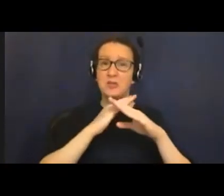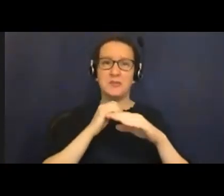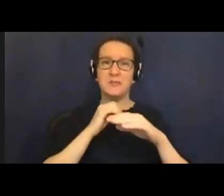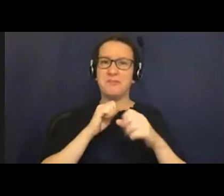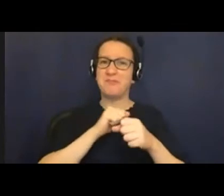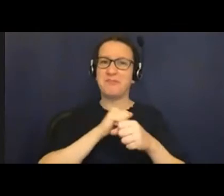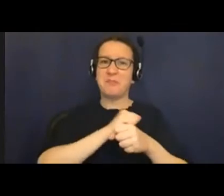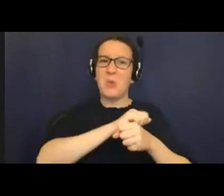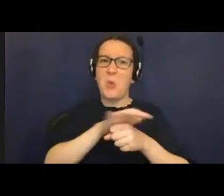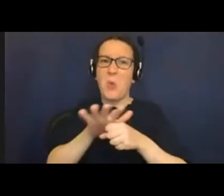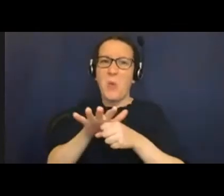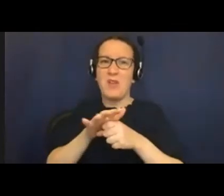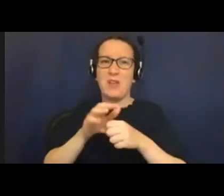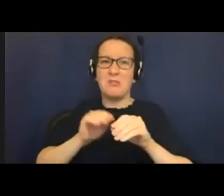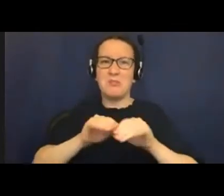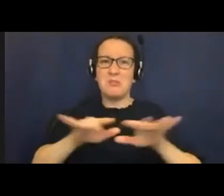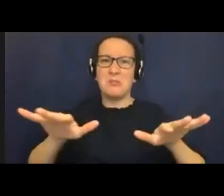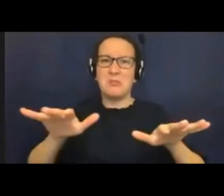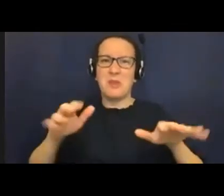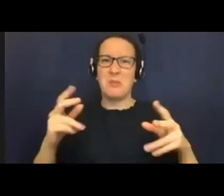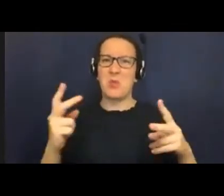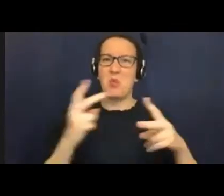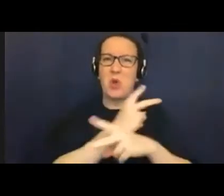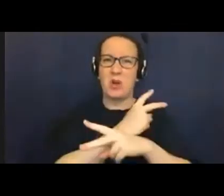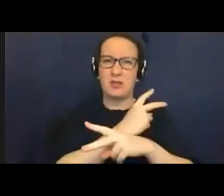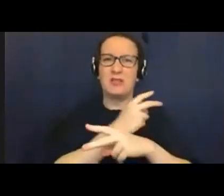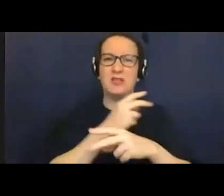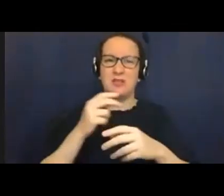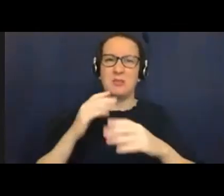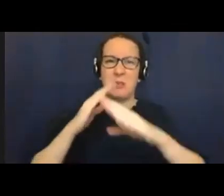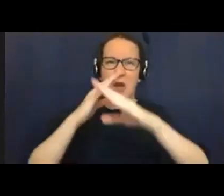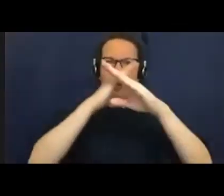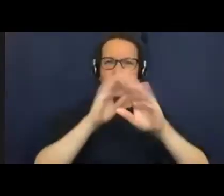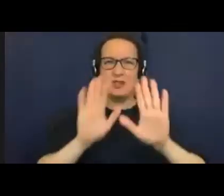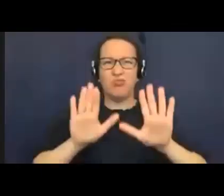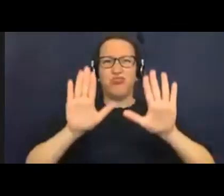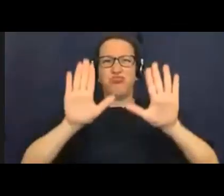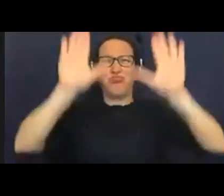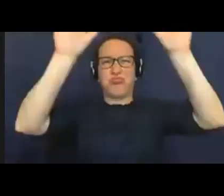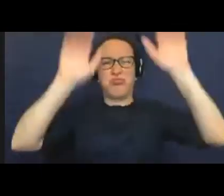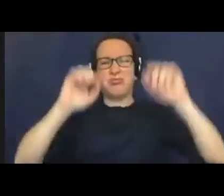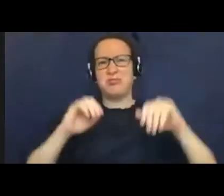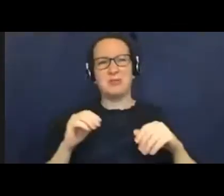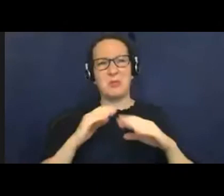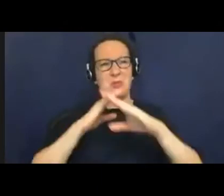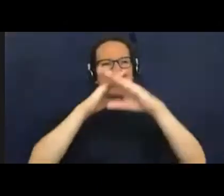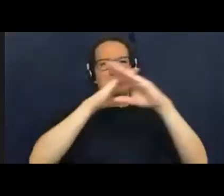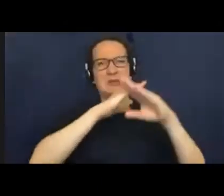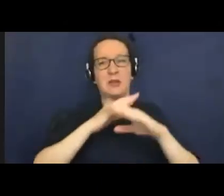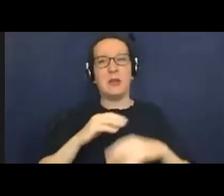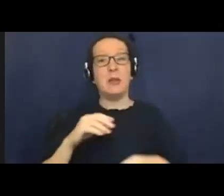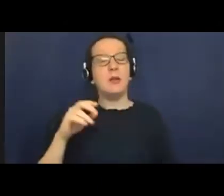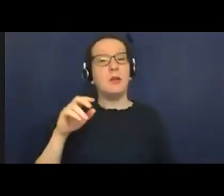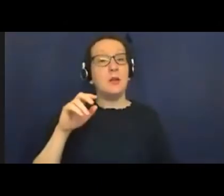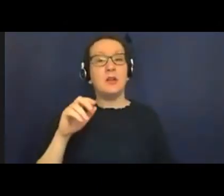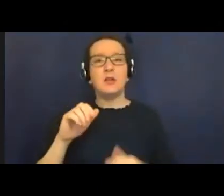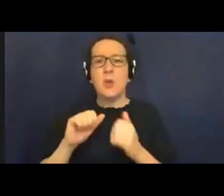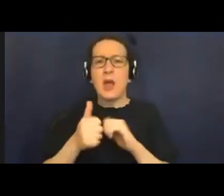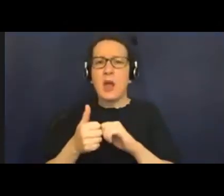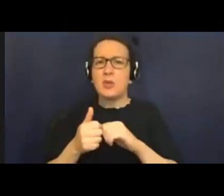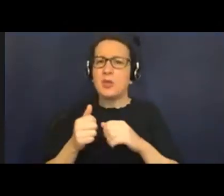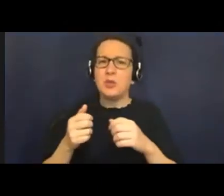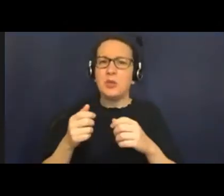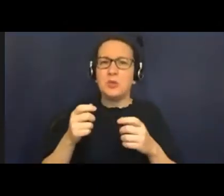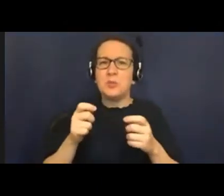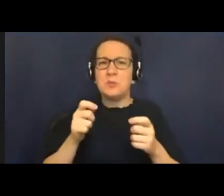disabilities? Yeah, so as I just mentioned, the move online, the move of political life online has actually been